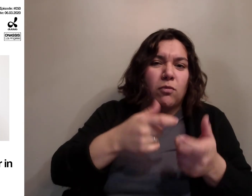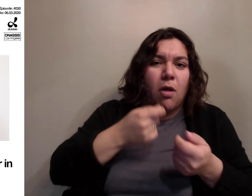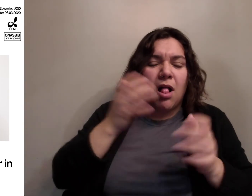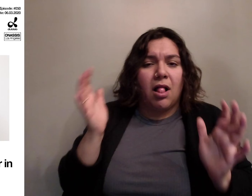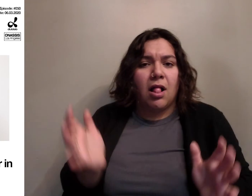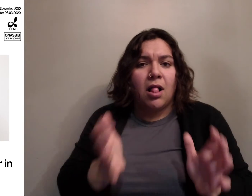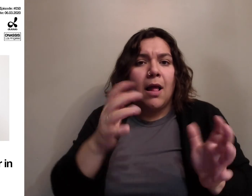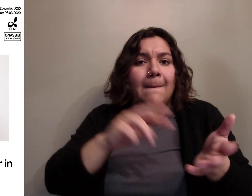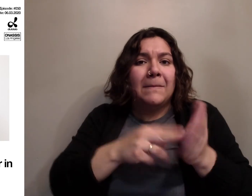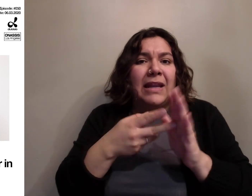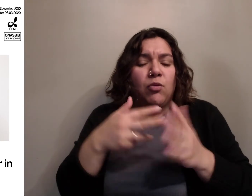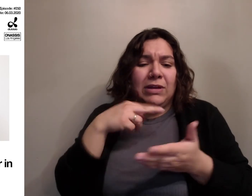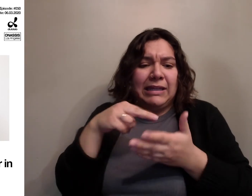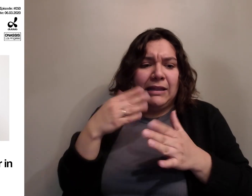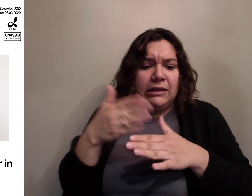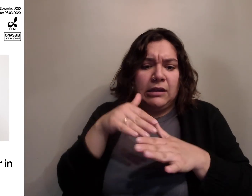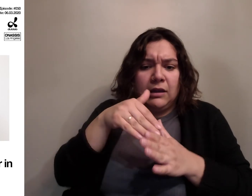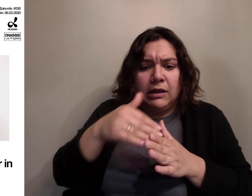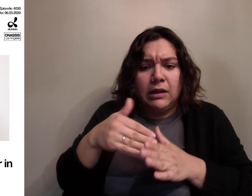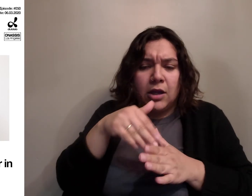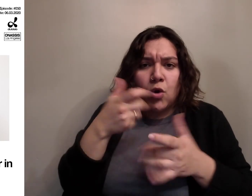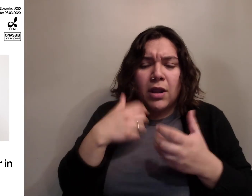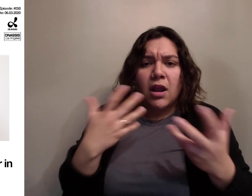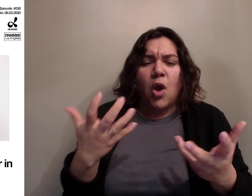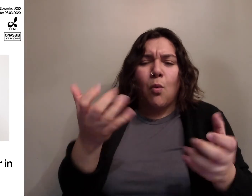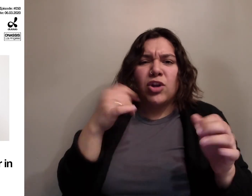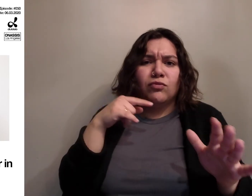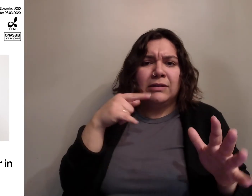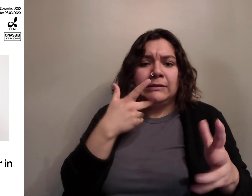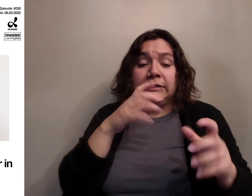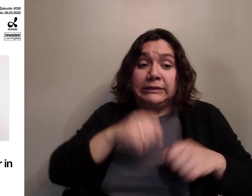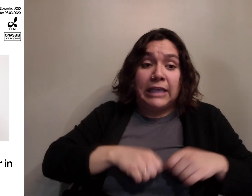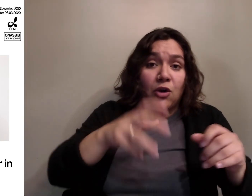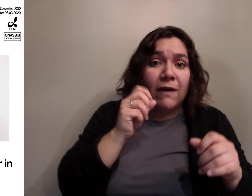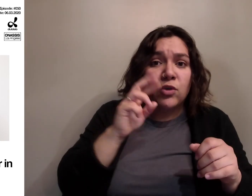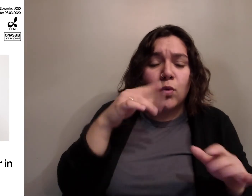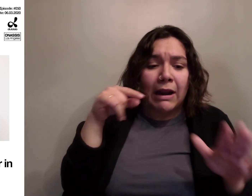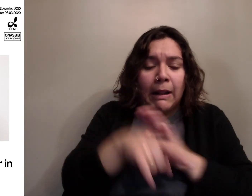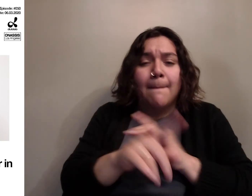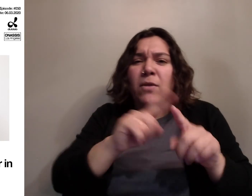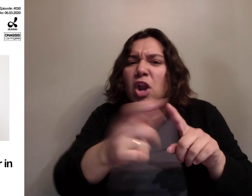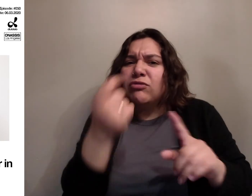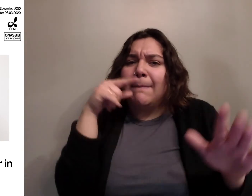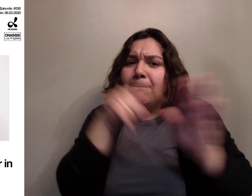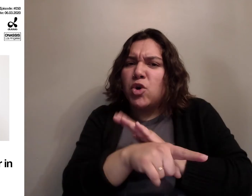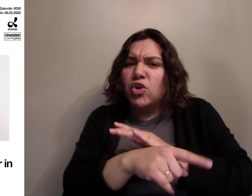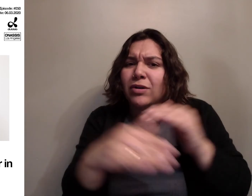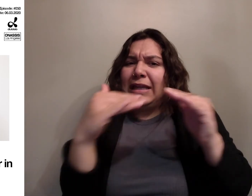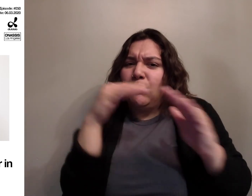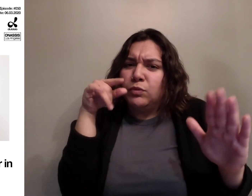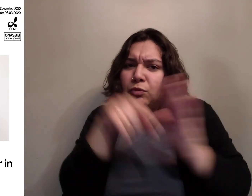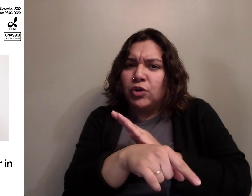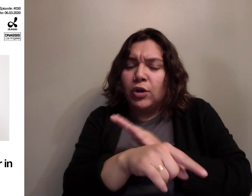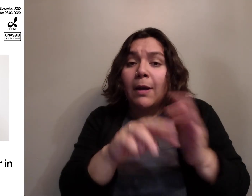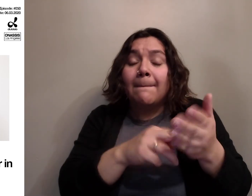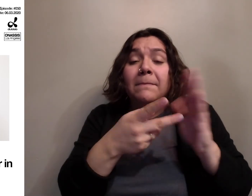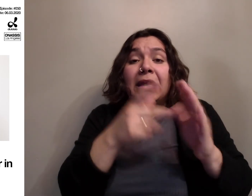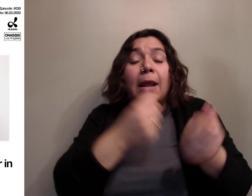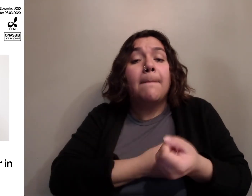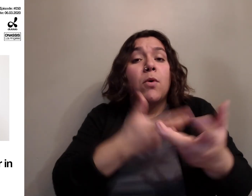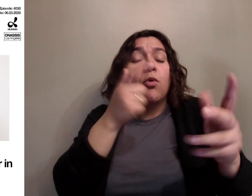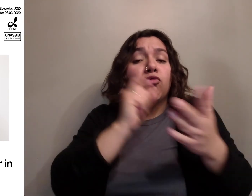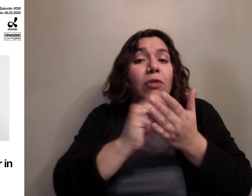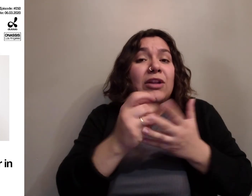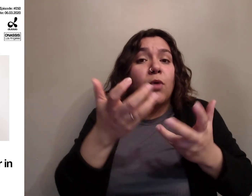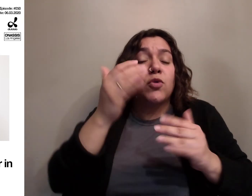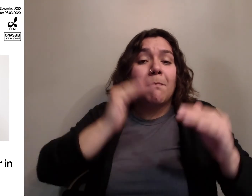flex, relinquished tug, push, pull, demand, plead, a wrist dancing between fist and open palm to kill or be sacrificed. Murder is